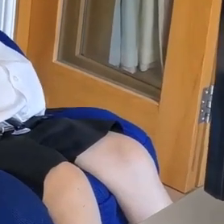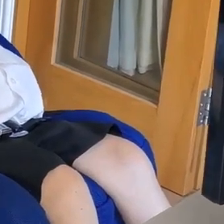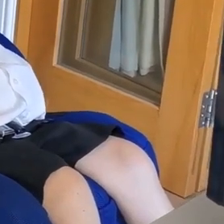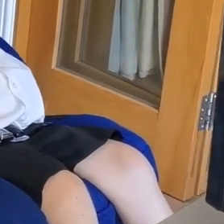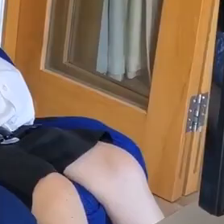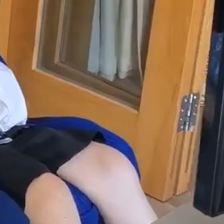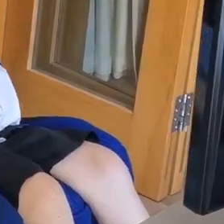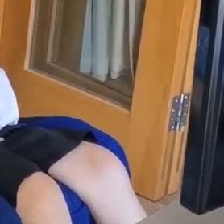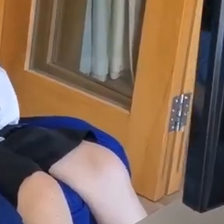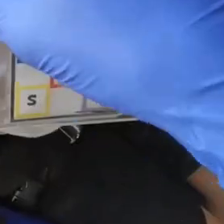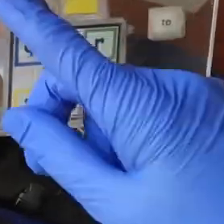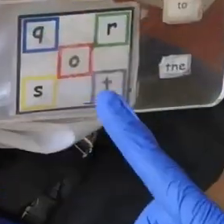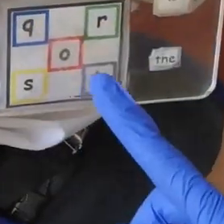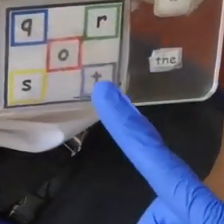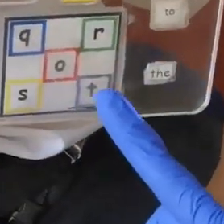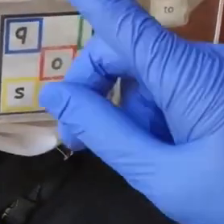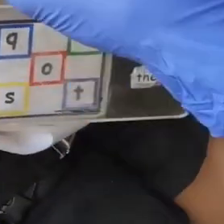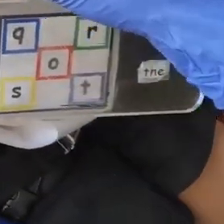My name is